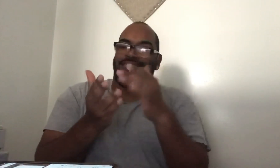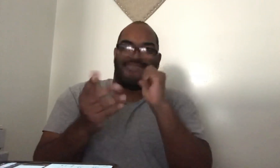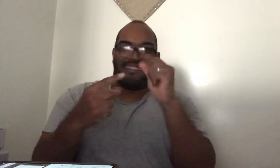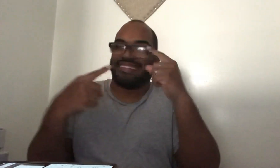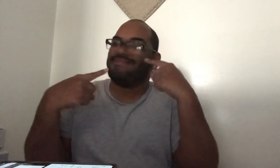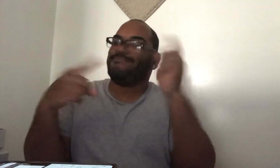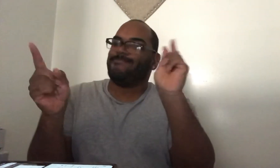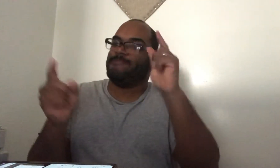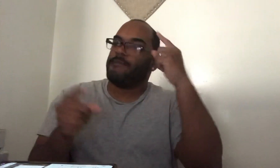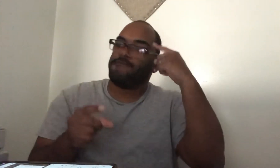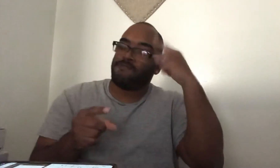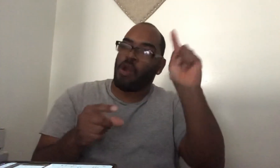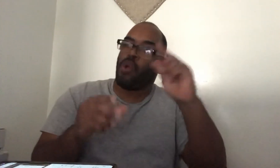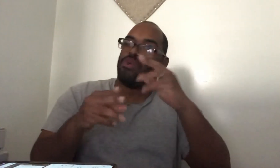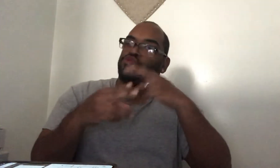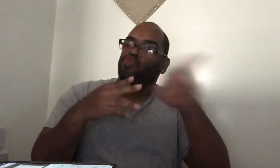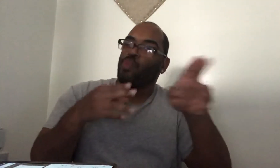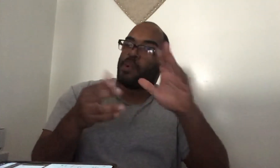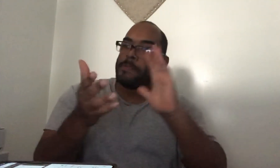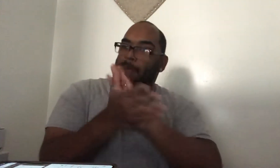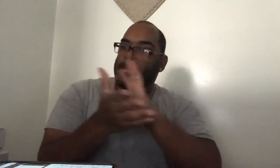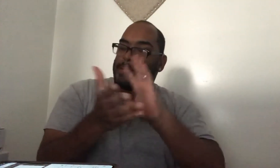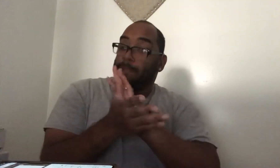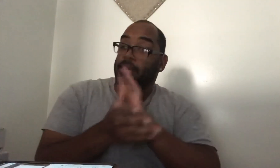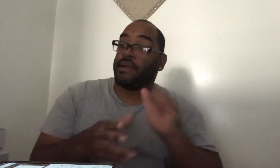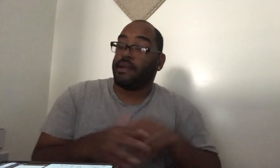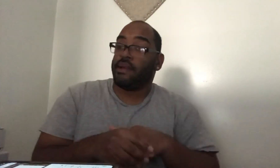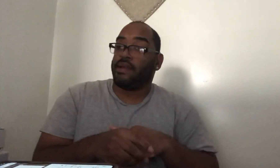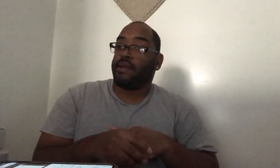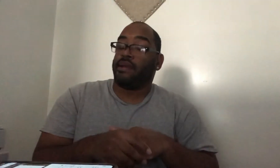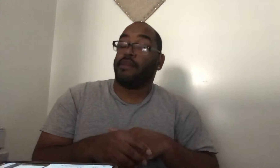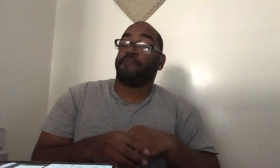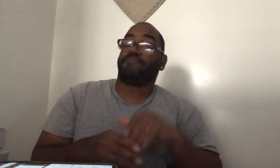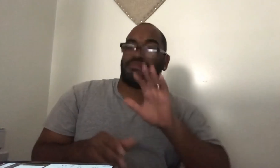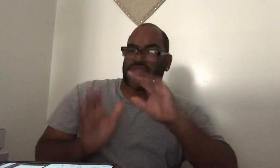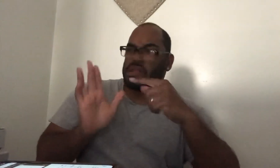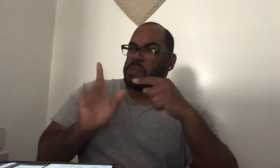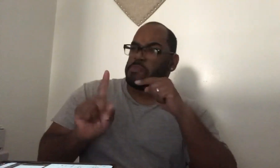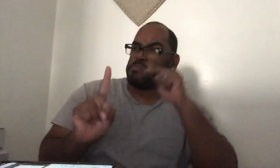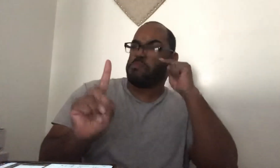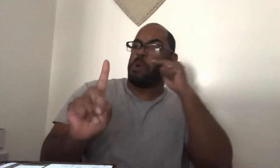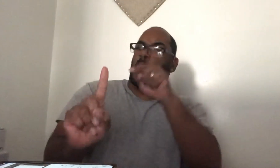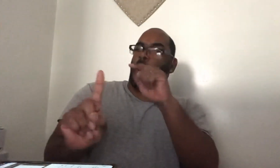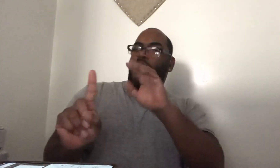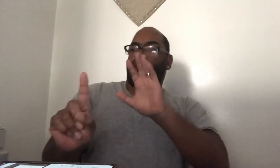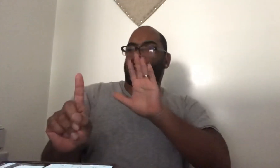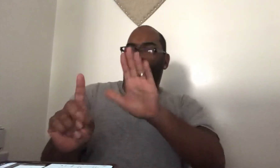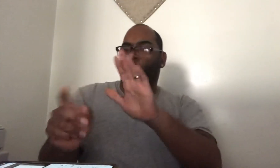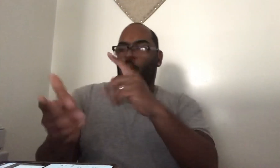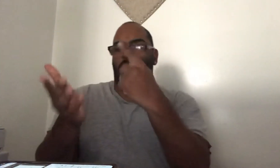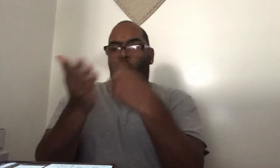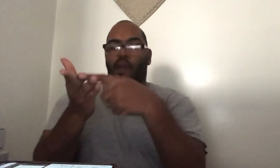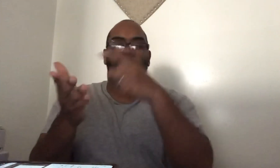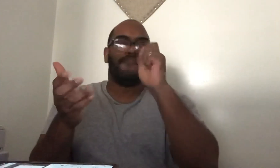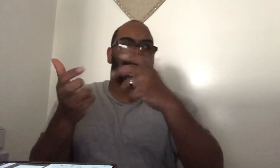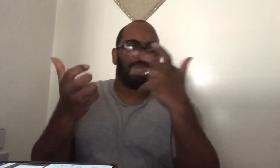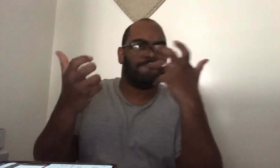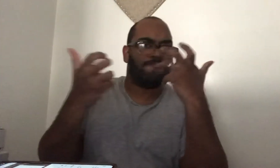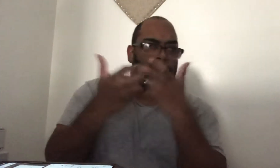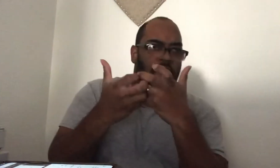paper. The sort of scope of your argument needs to match the length of the work that you're doing. 10-page papers have